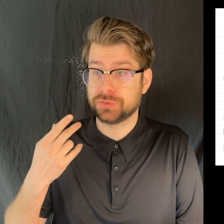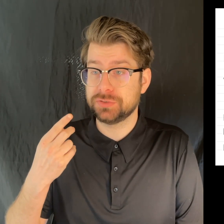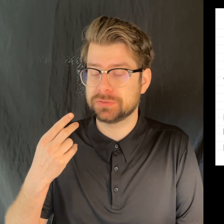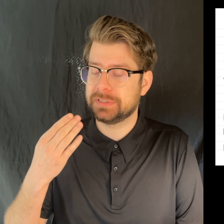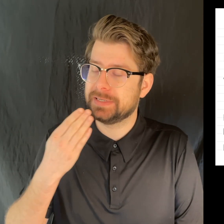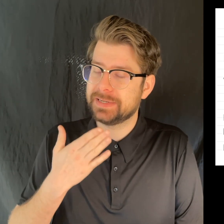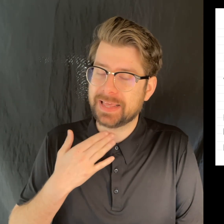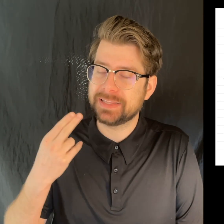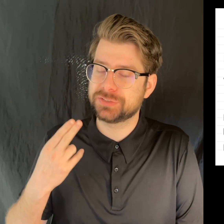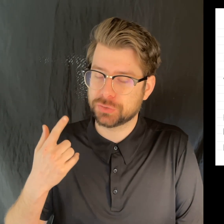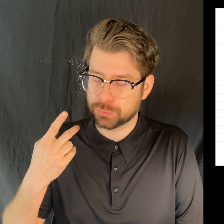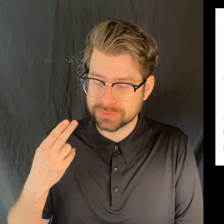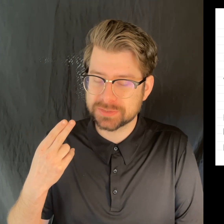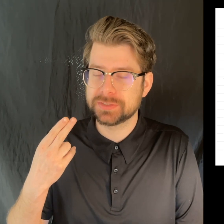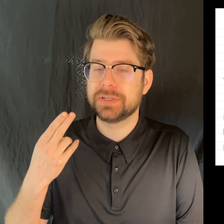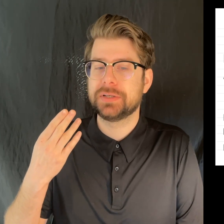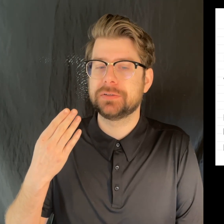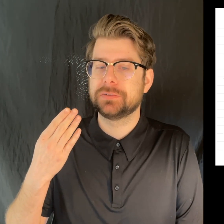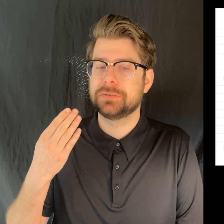nasals, nasals,